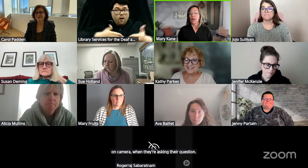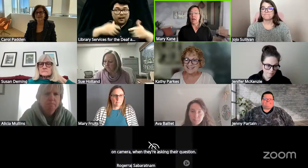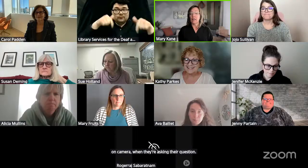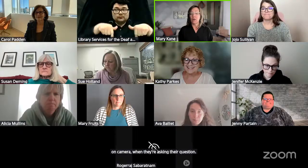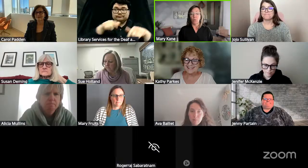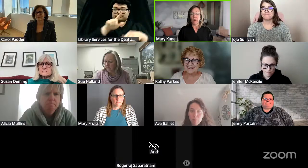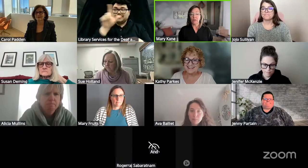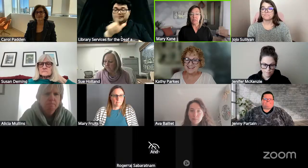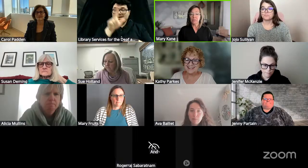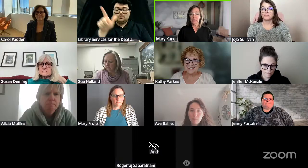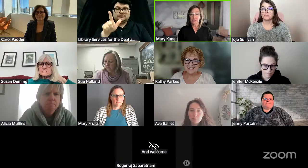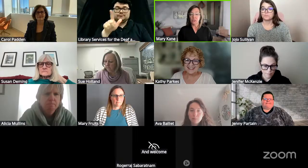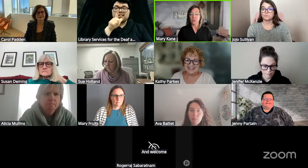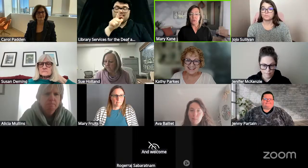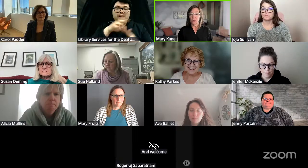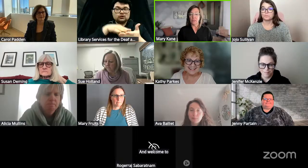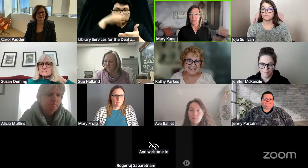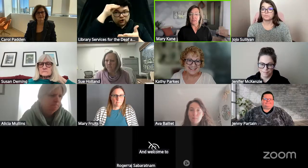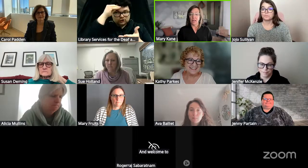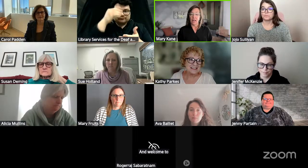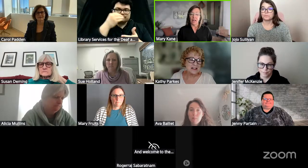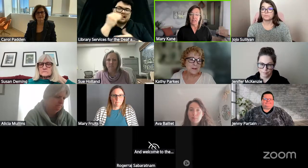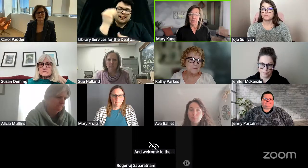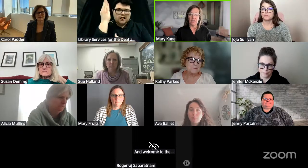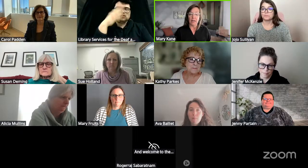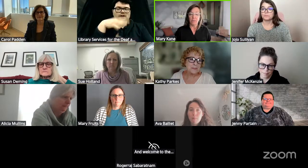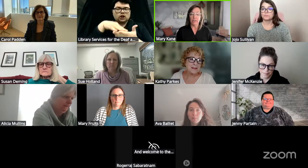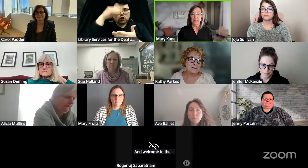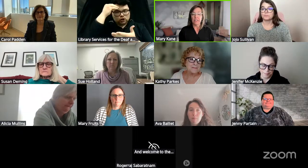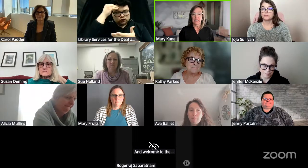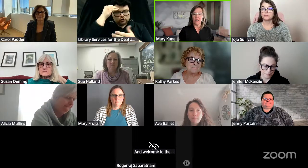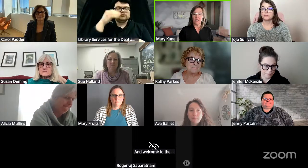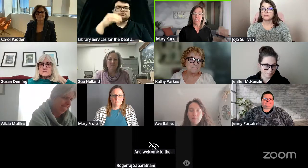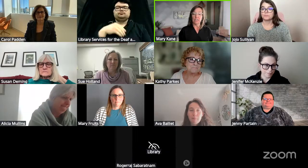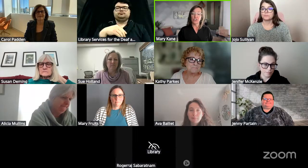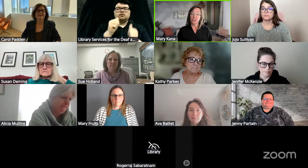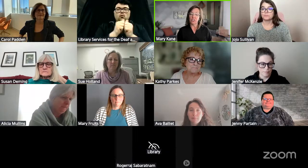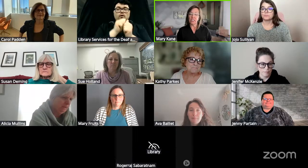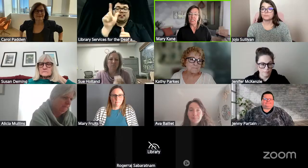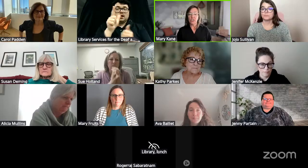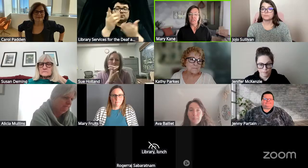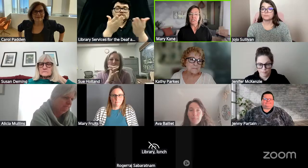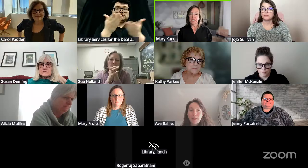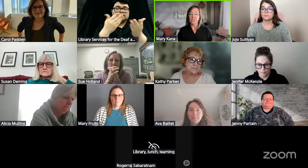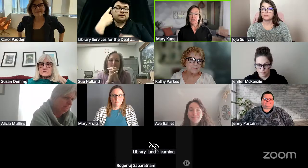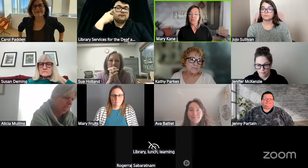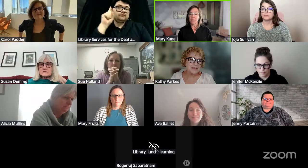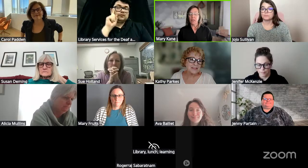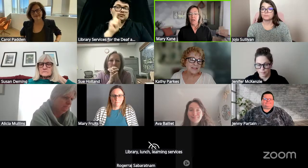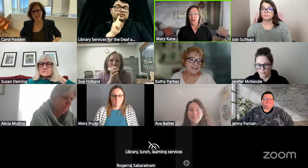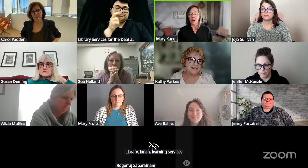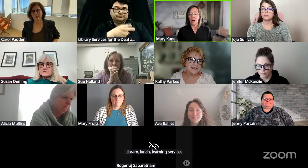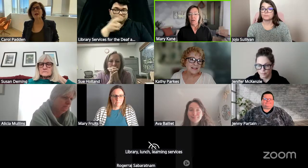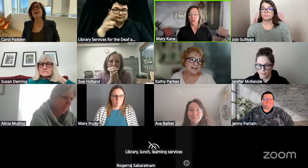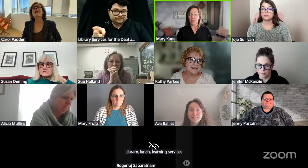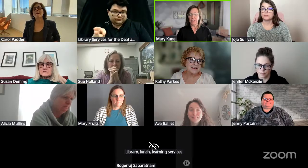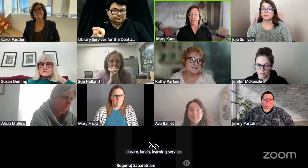And welcome to the library lunch learning services for the deaf and